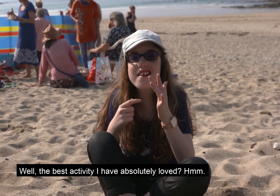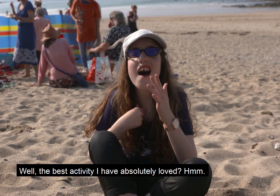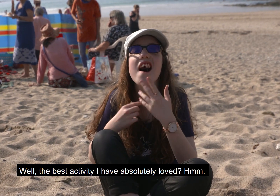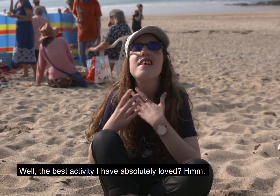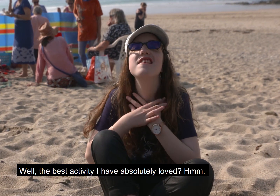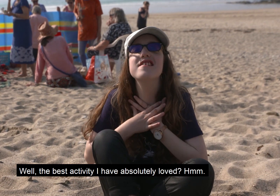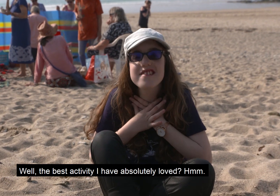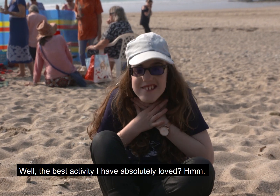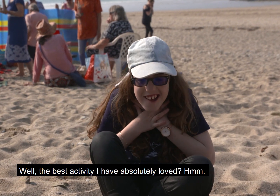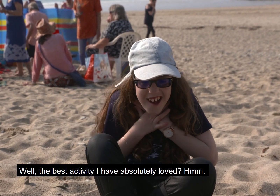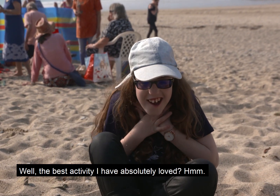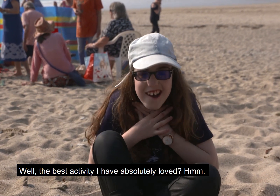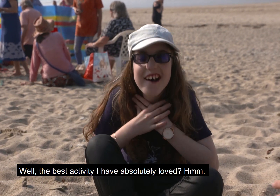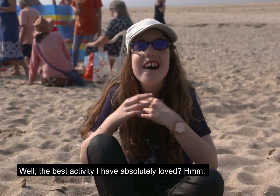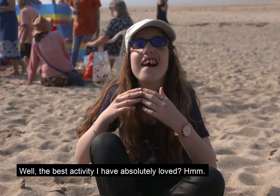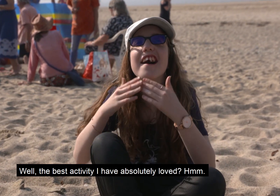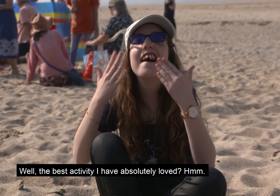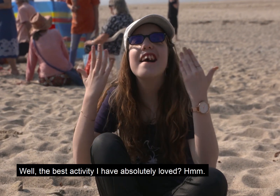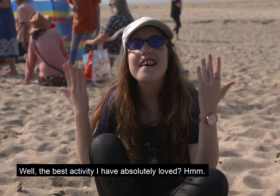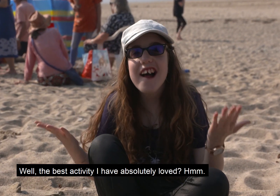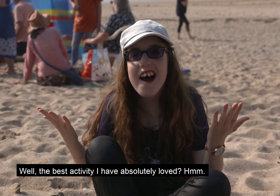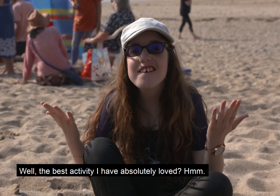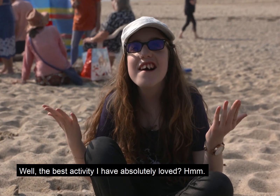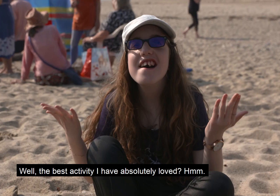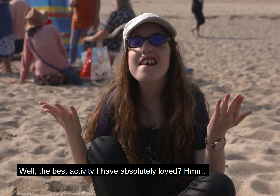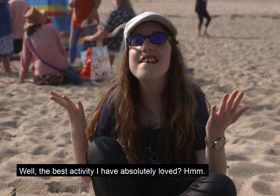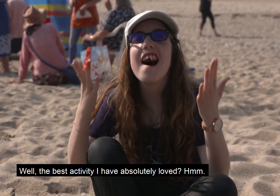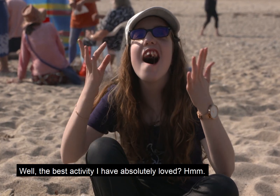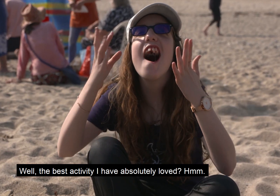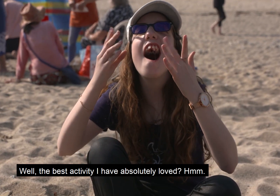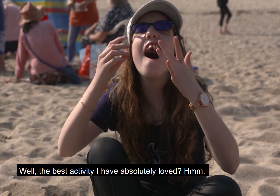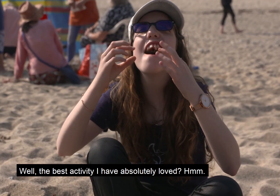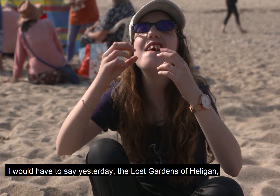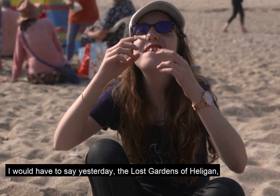Well, the best activity I have absolutely loved.